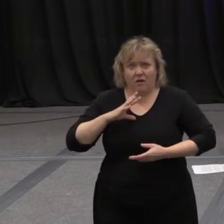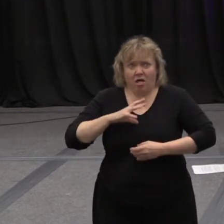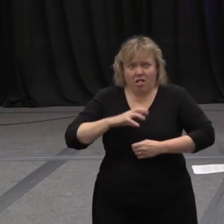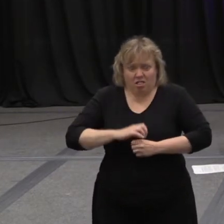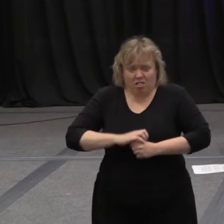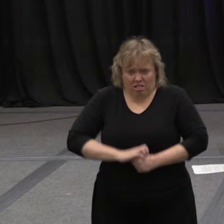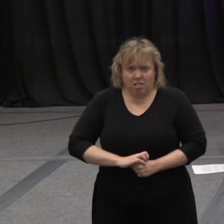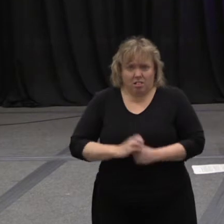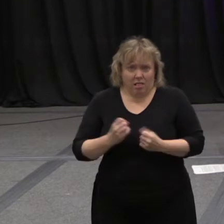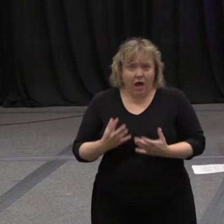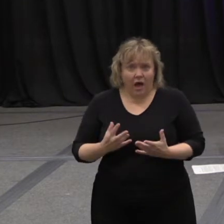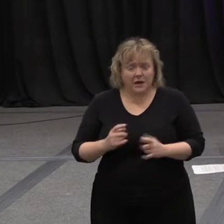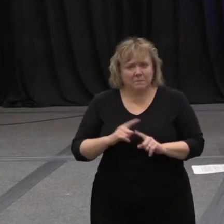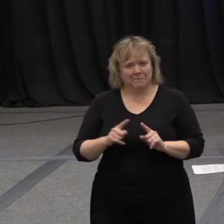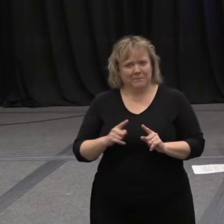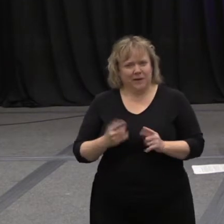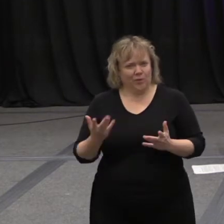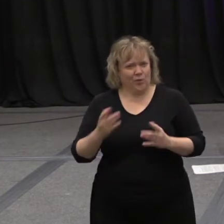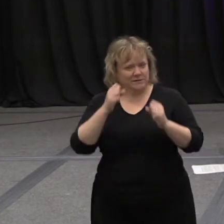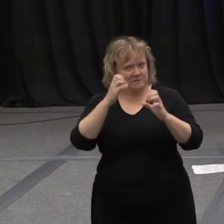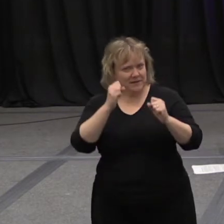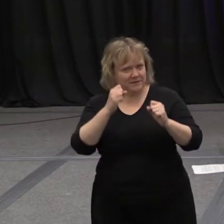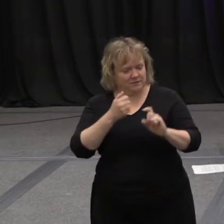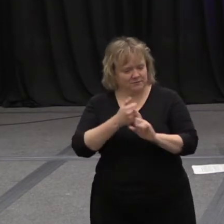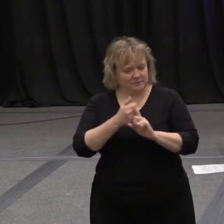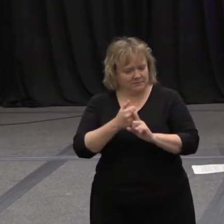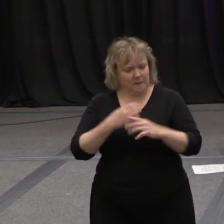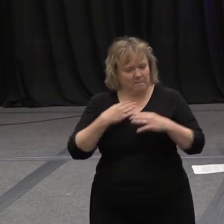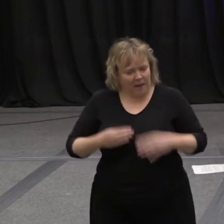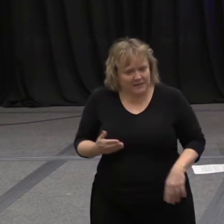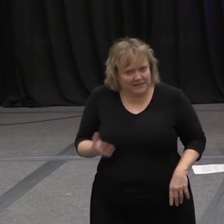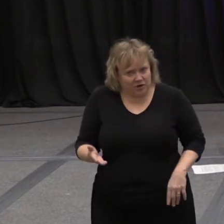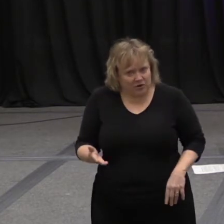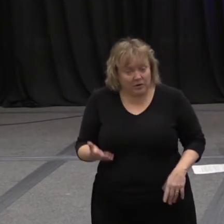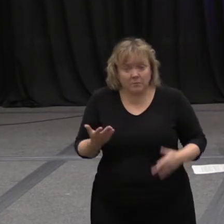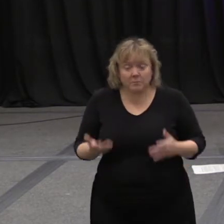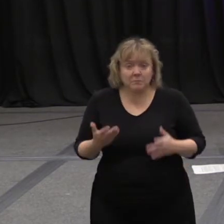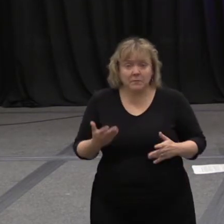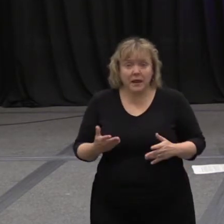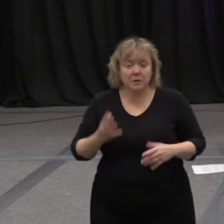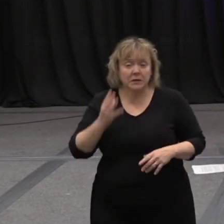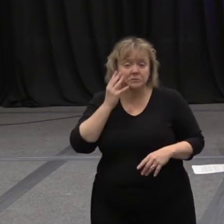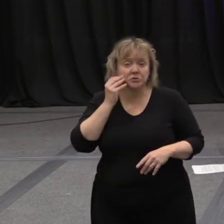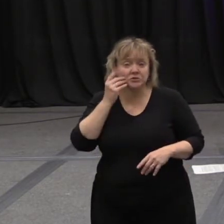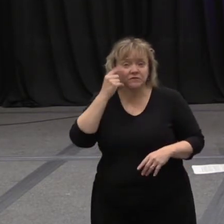thing is your body's always there. You can always do it. 30 seconds, a minute,